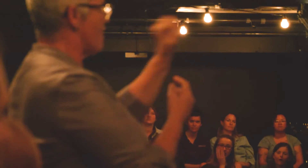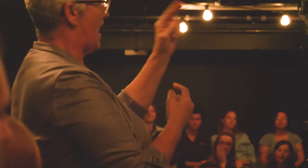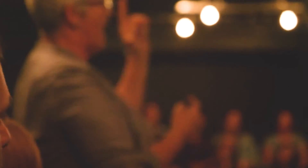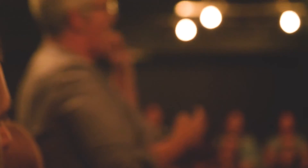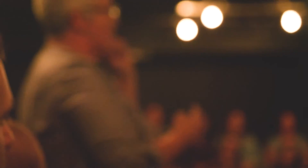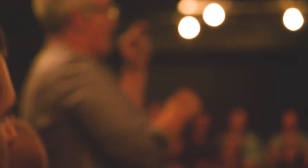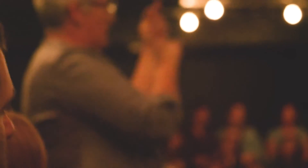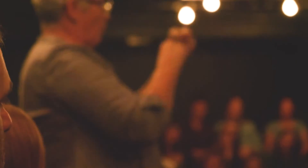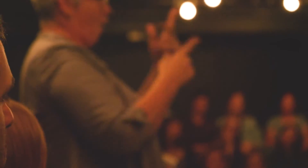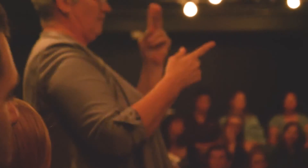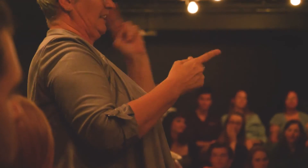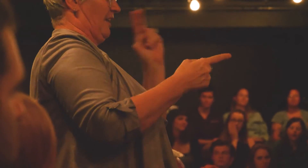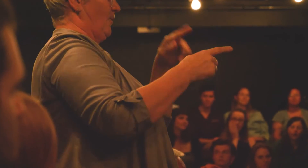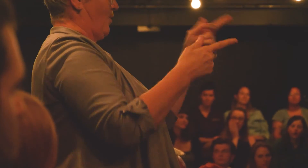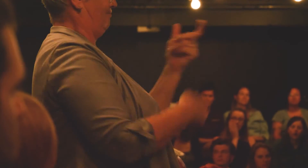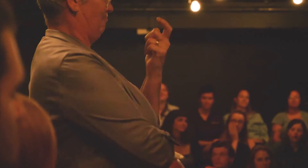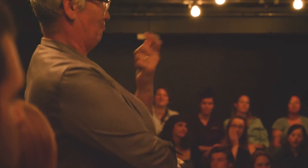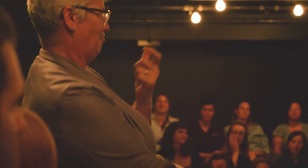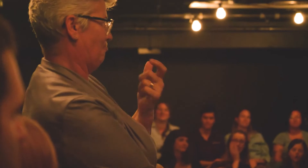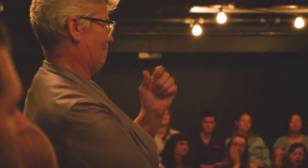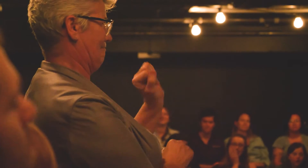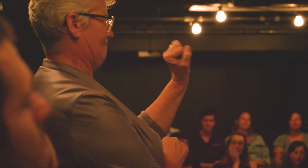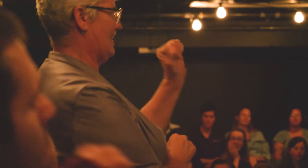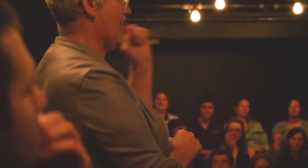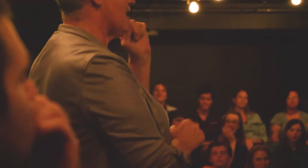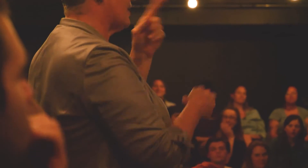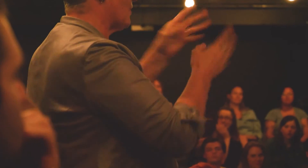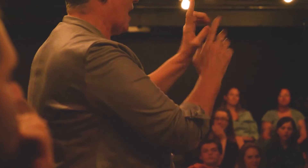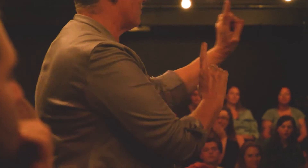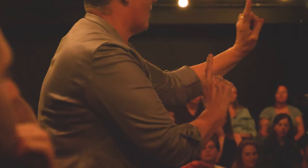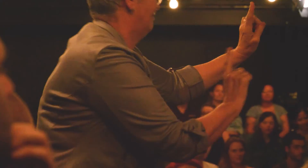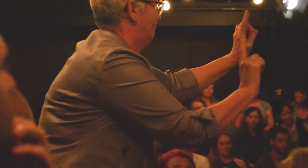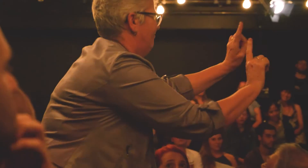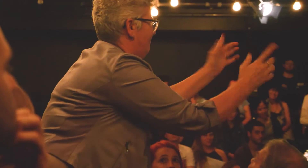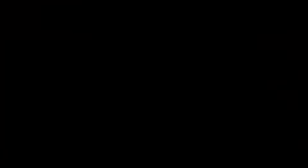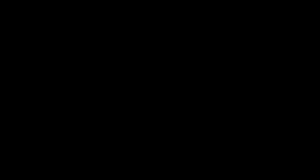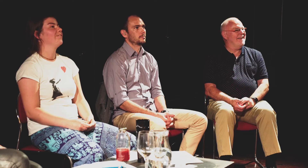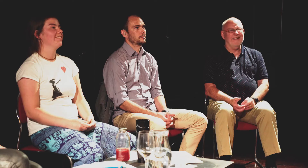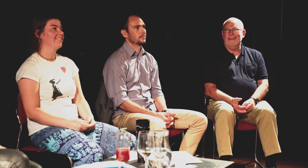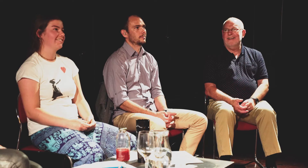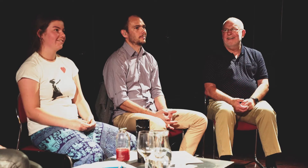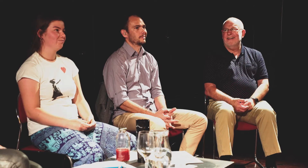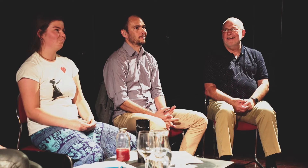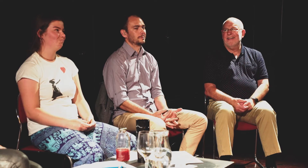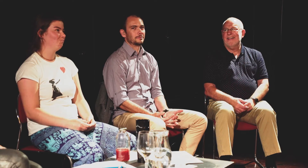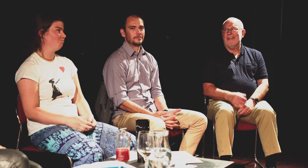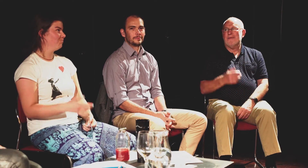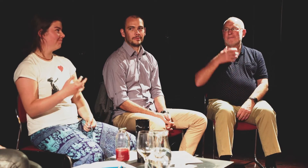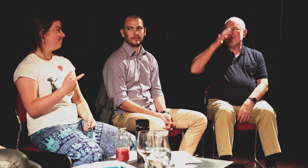weird things happening between hearing people, or like the hearing perspective of the deaf community? Anything funny that you'd like to add about that perspective?